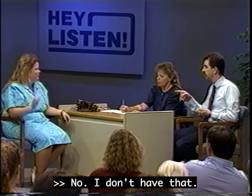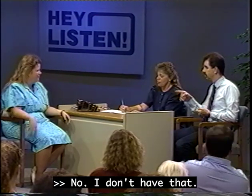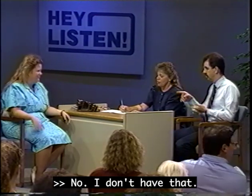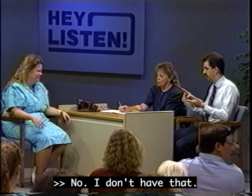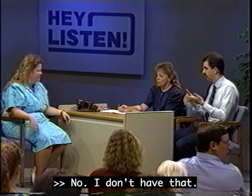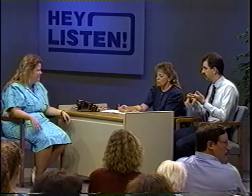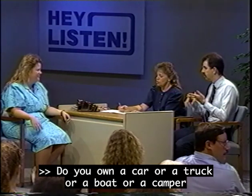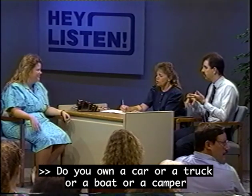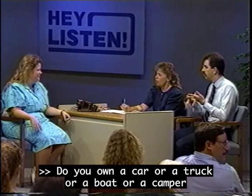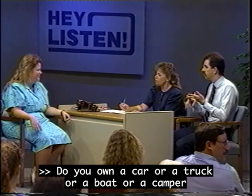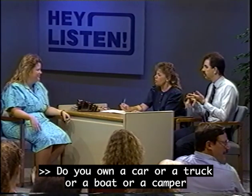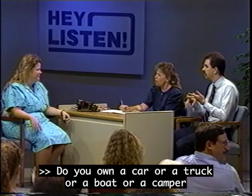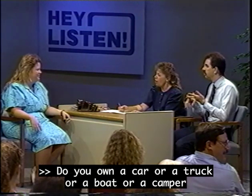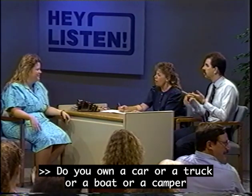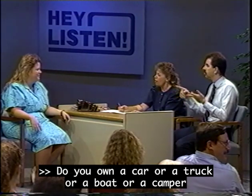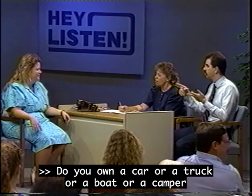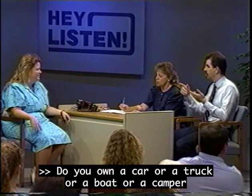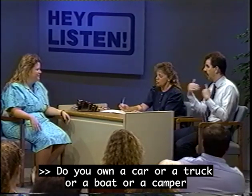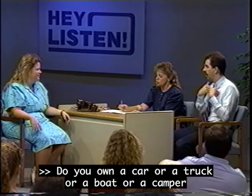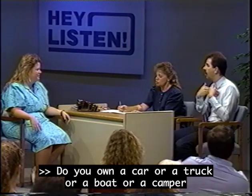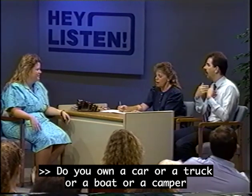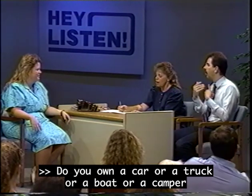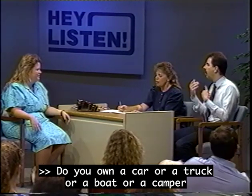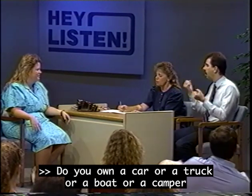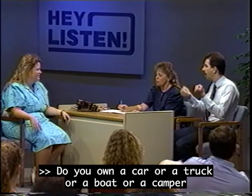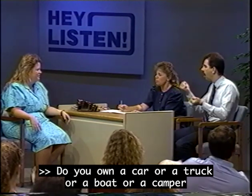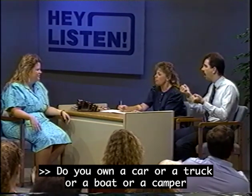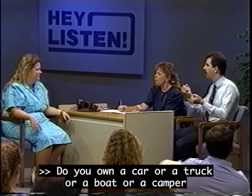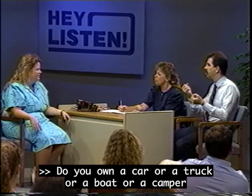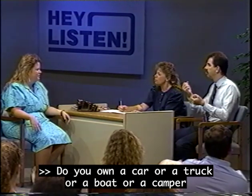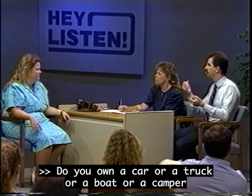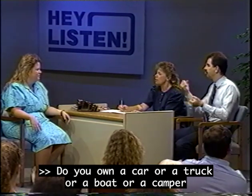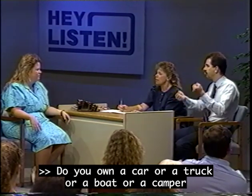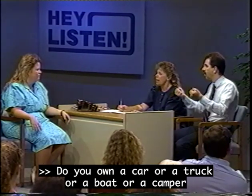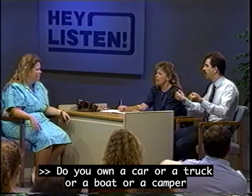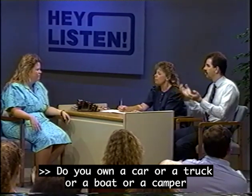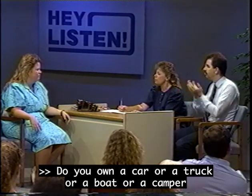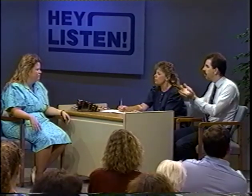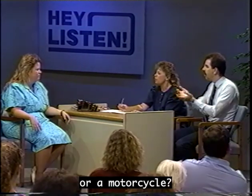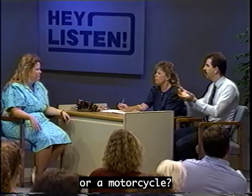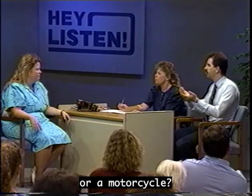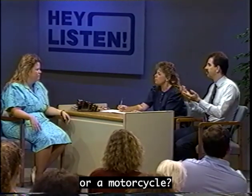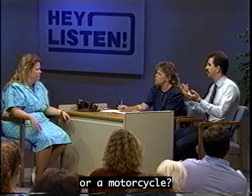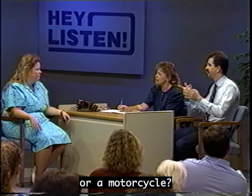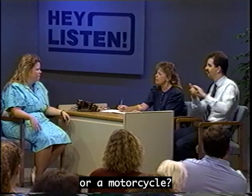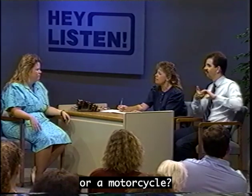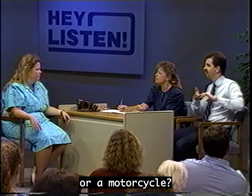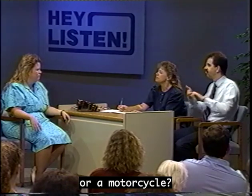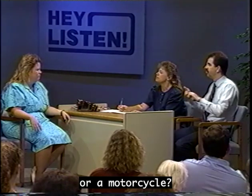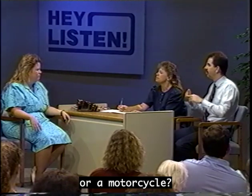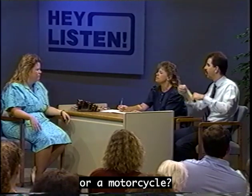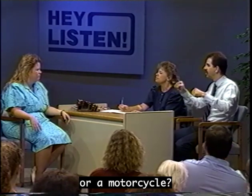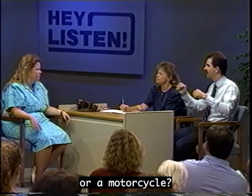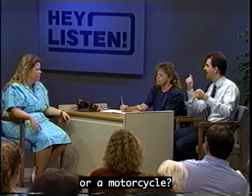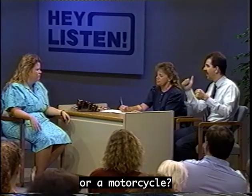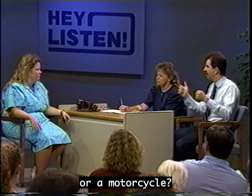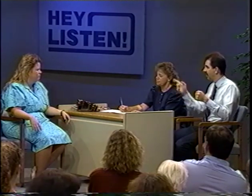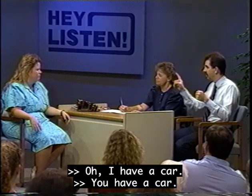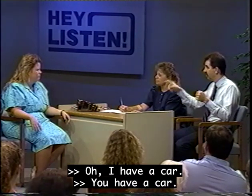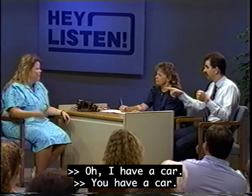No, I don't have that. Do you own a car or a truck or a boat or a camper or a motorcycle?